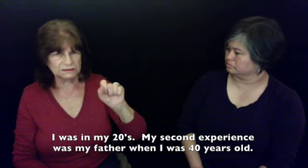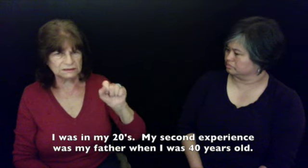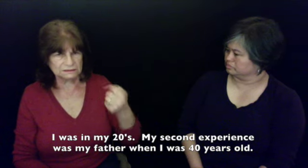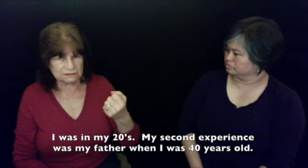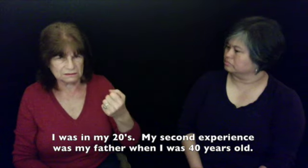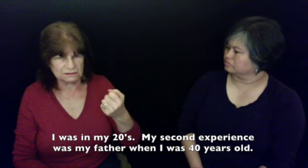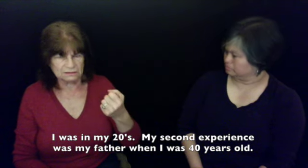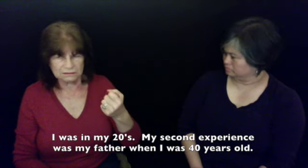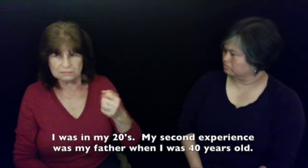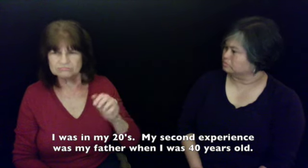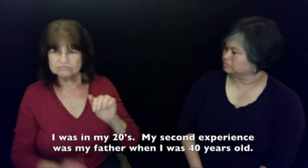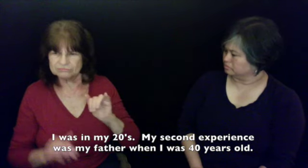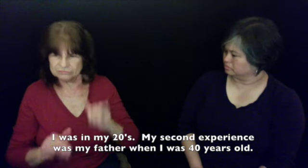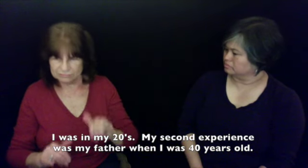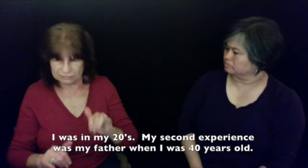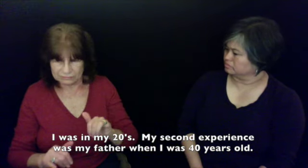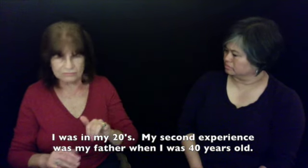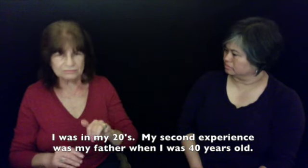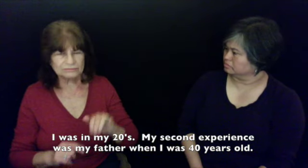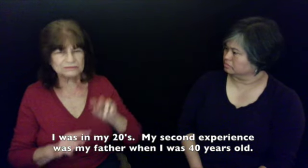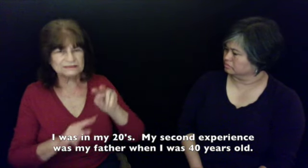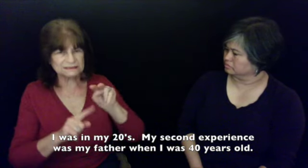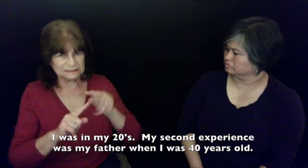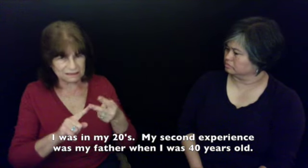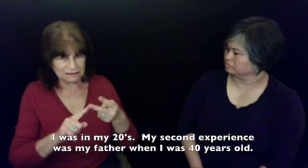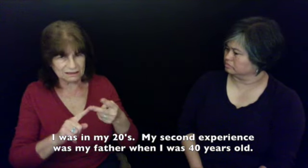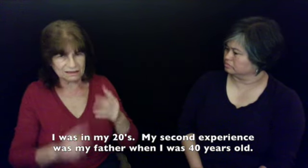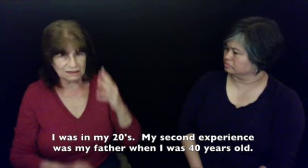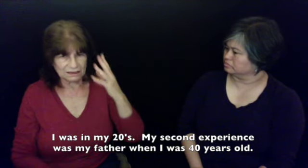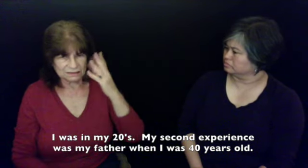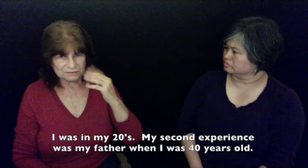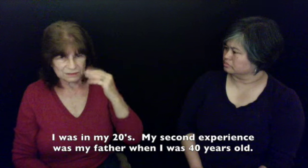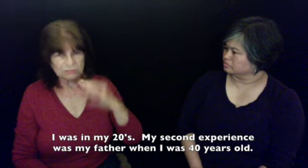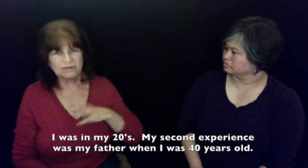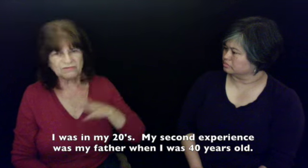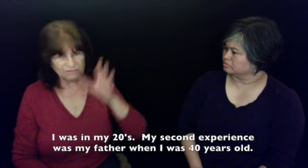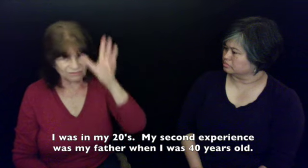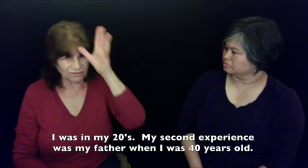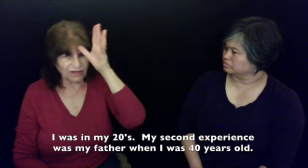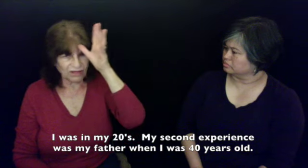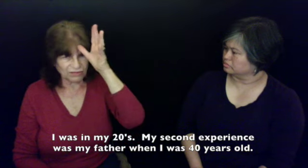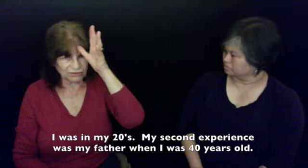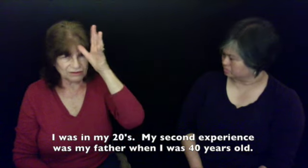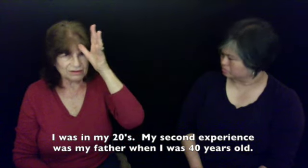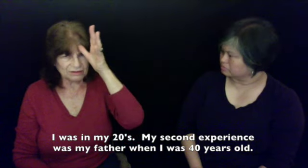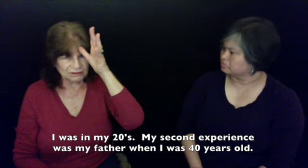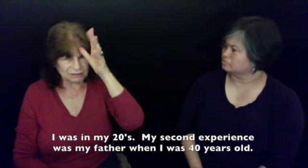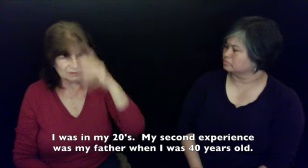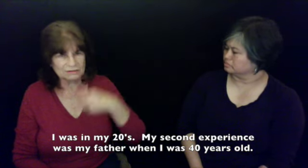I was in my 20s. My second experience was with my father when I was 40 years old.